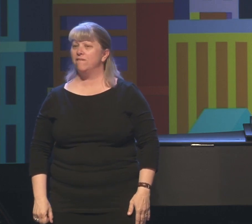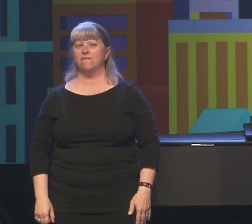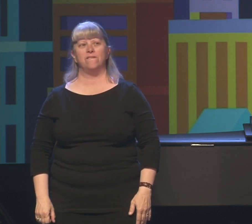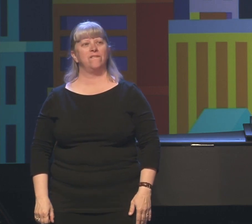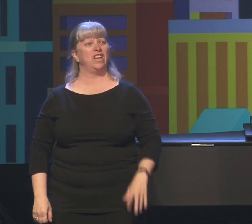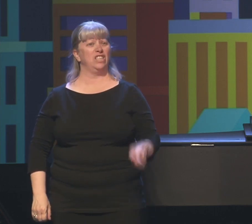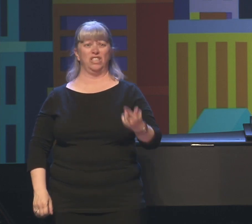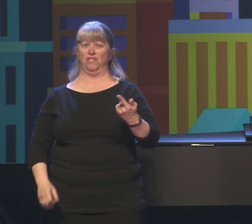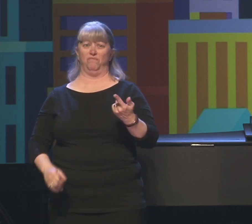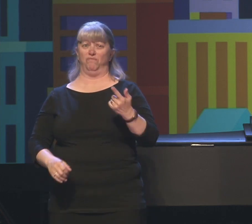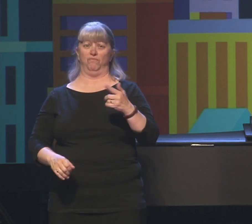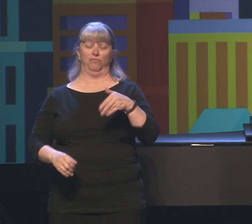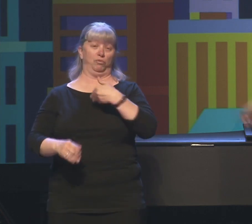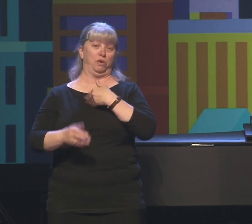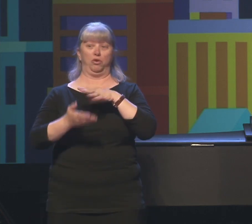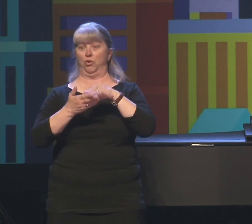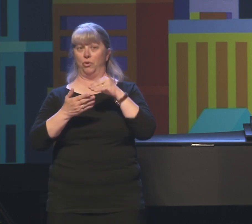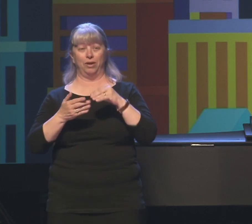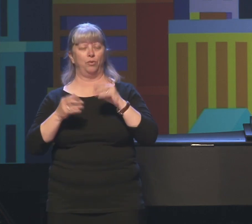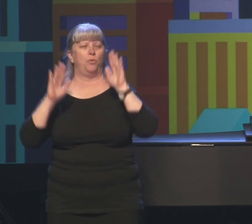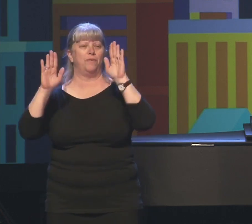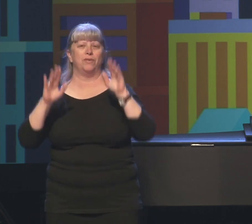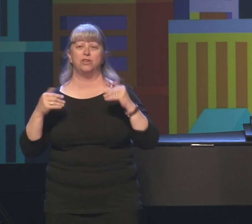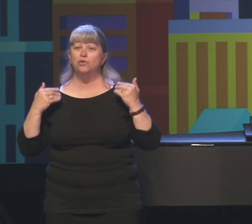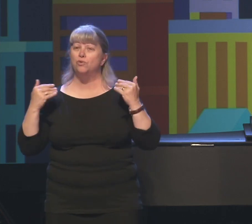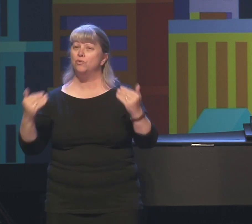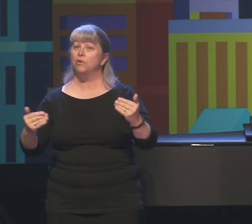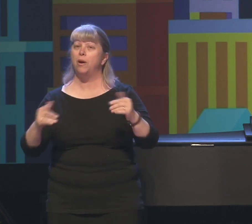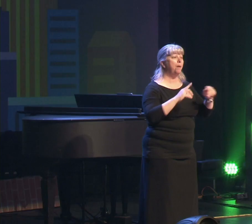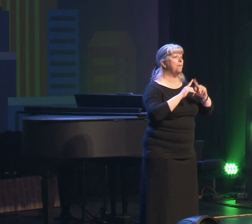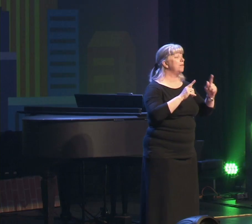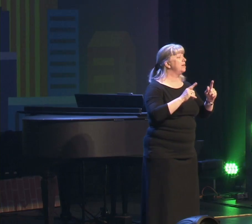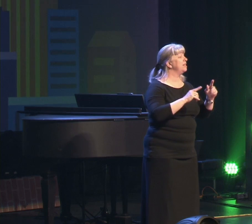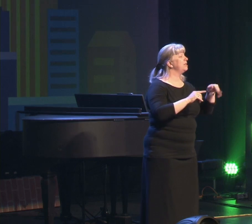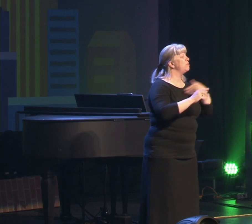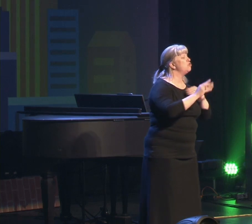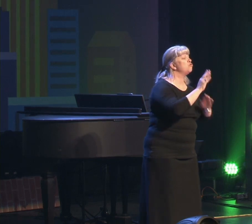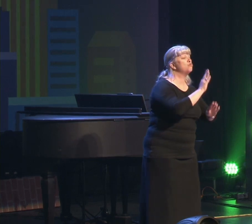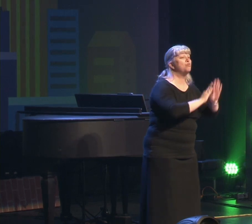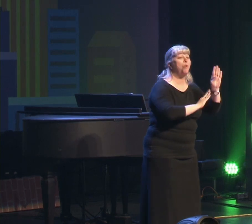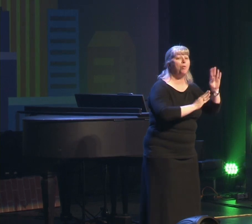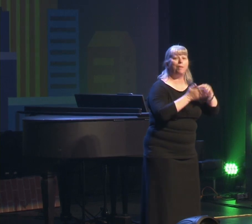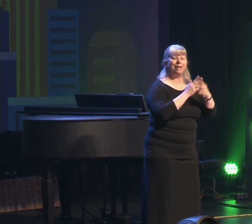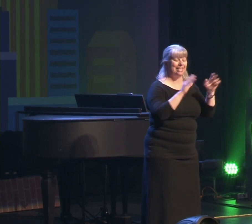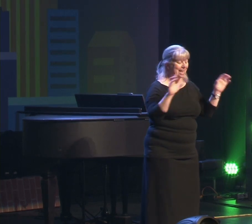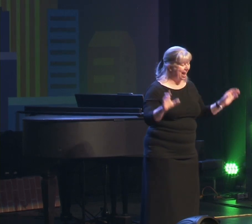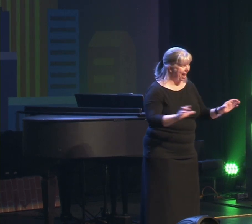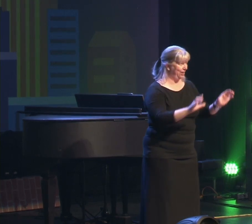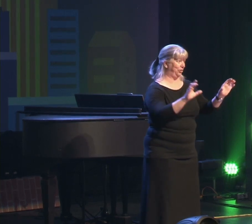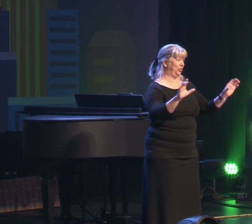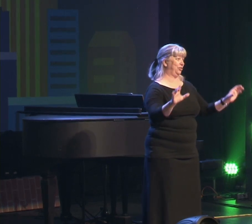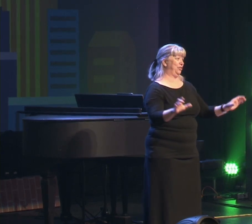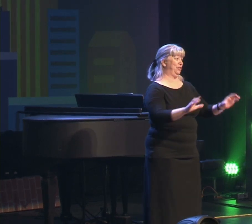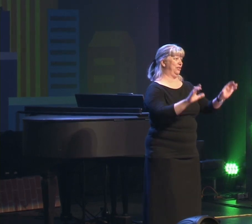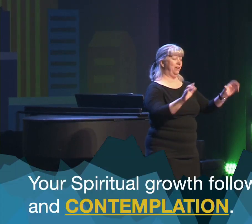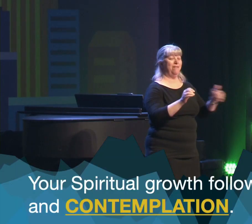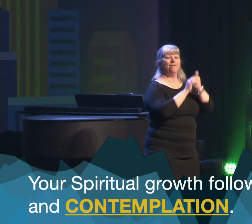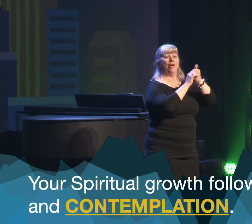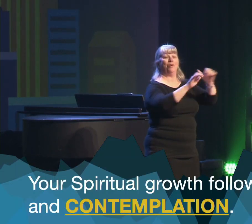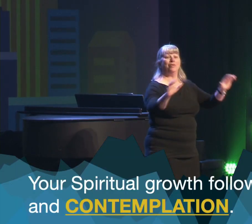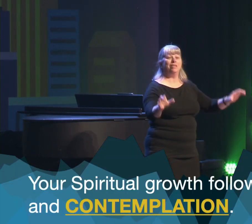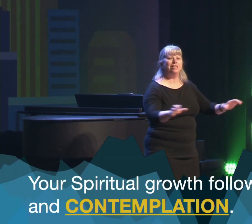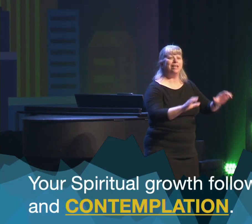It's just spiritual learning. Wonderful, let's do it. But spiritual growth is always about action. It follows